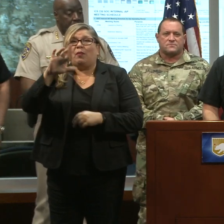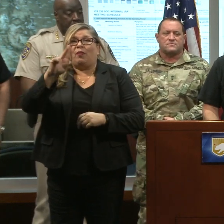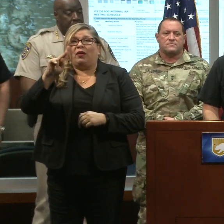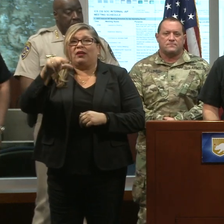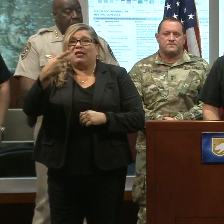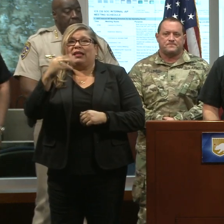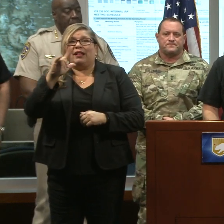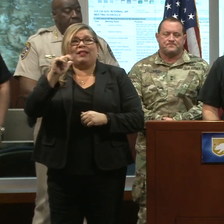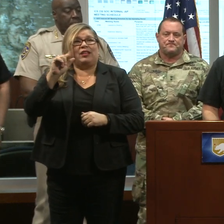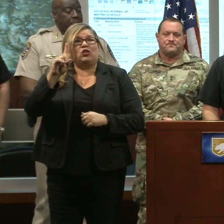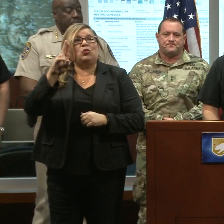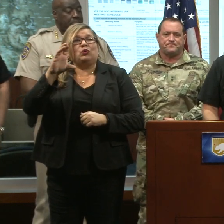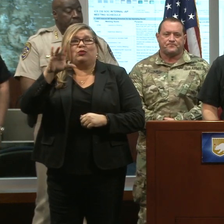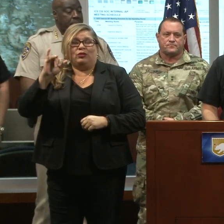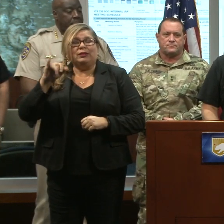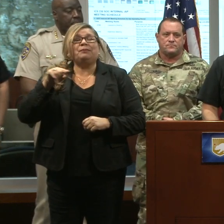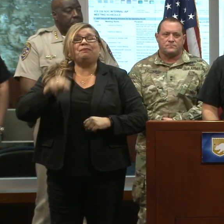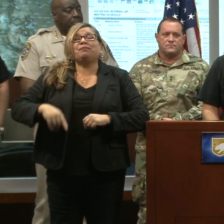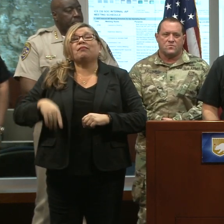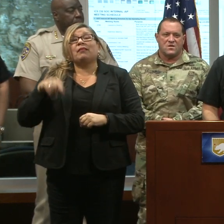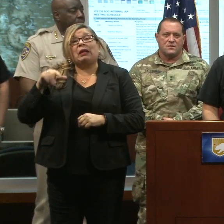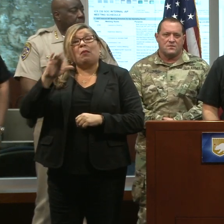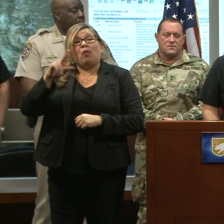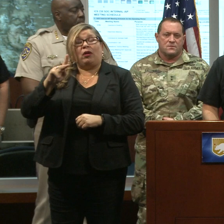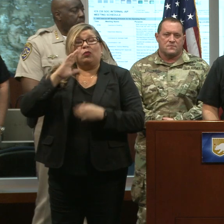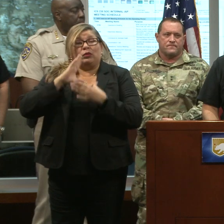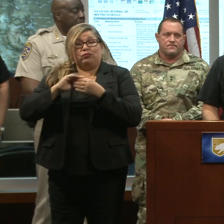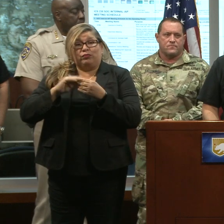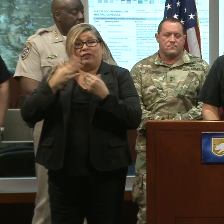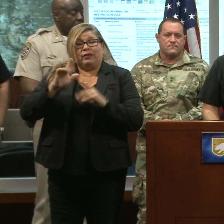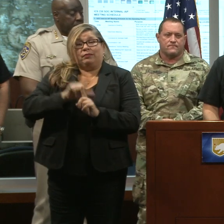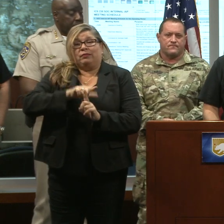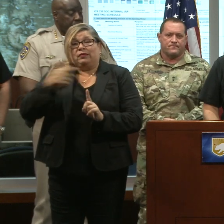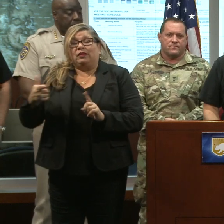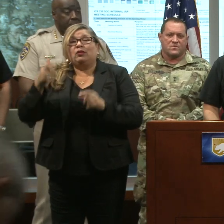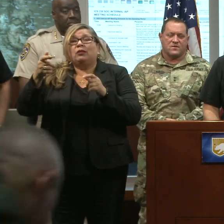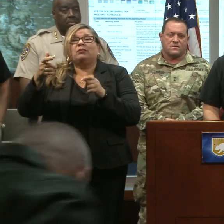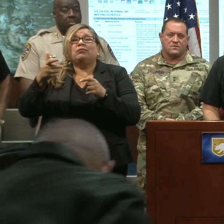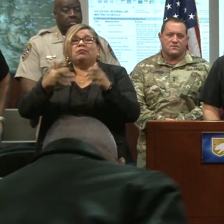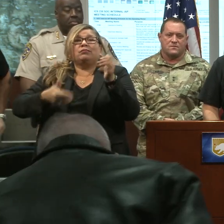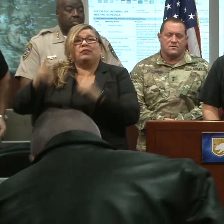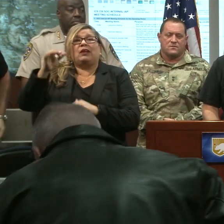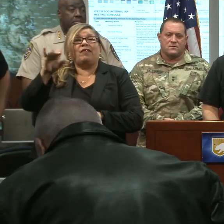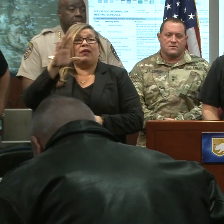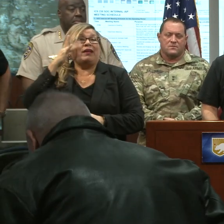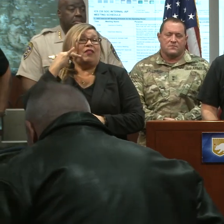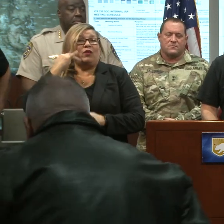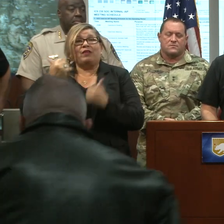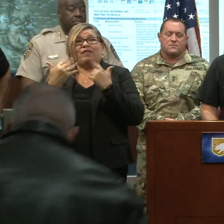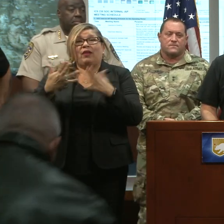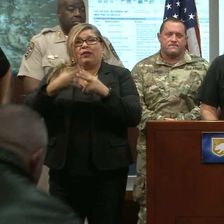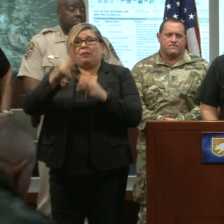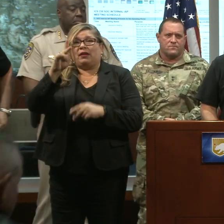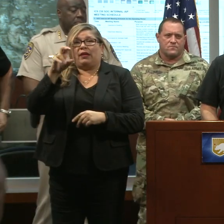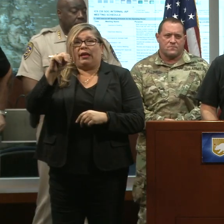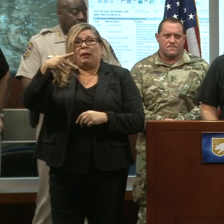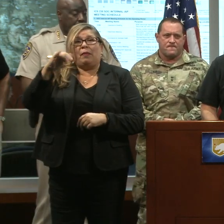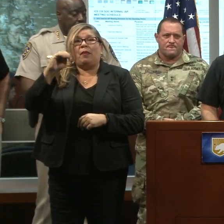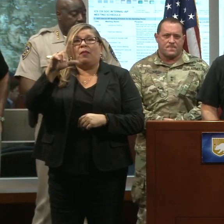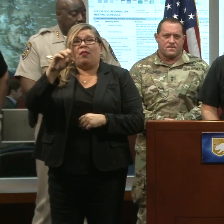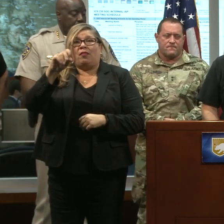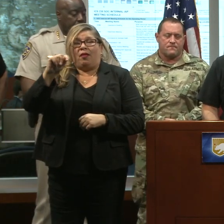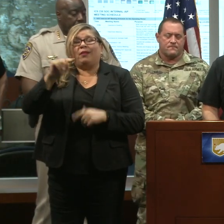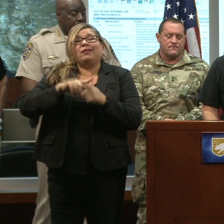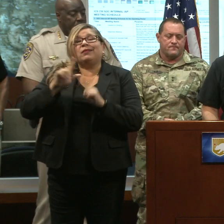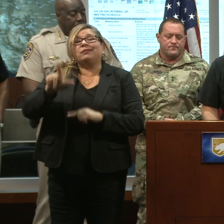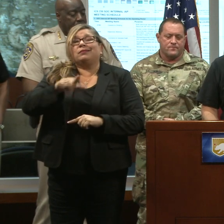Governor's Office of Emergency Services. He'll be followed by the Director Ken Pimlott of Cal Fire, and then Warren Stanley, who's